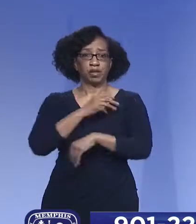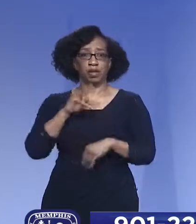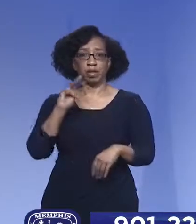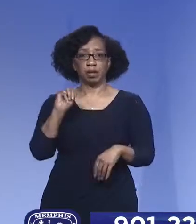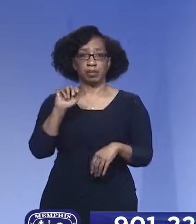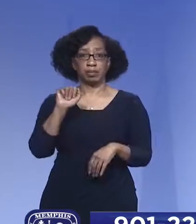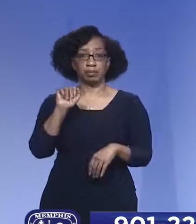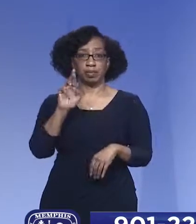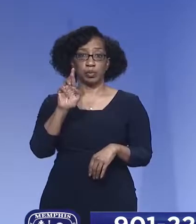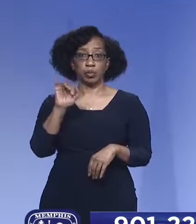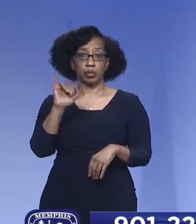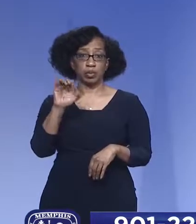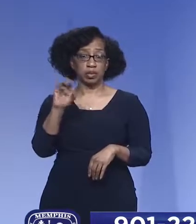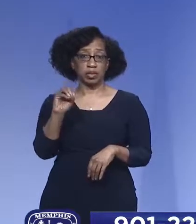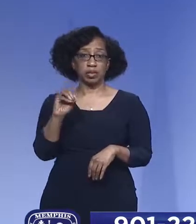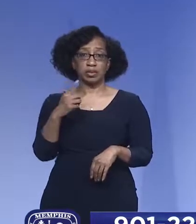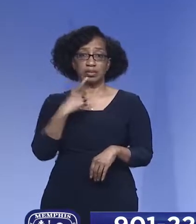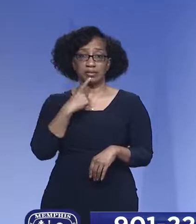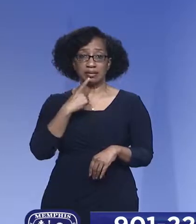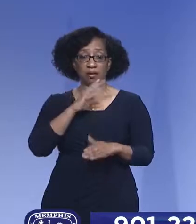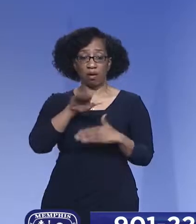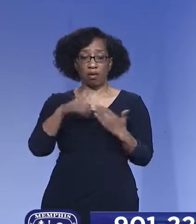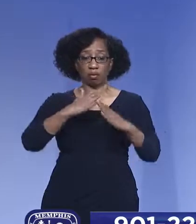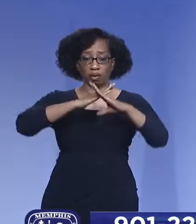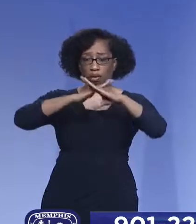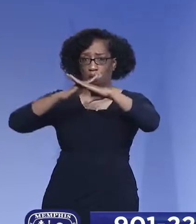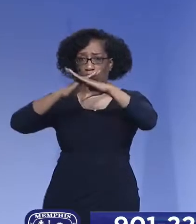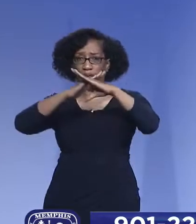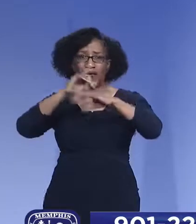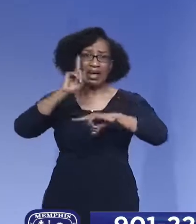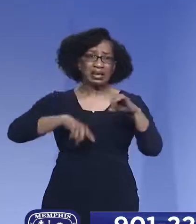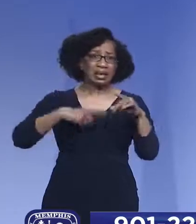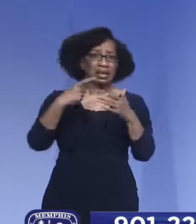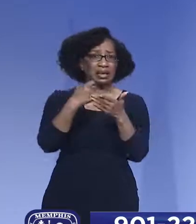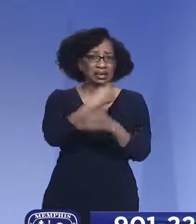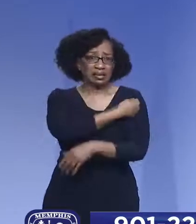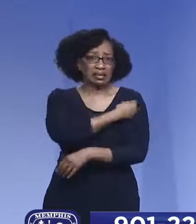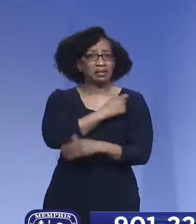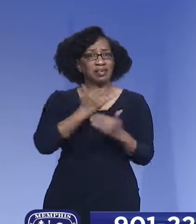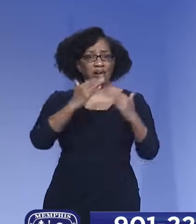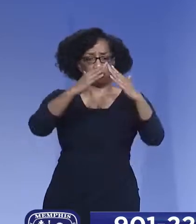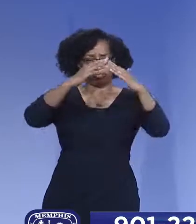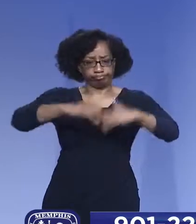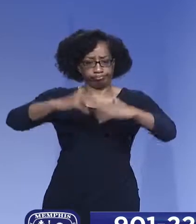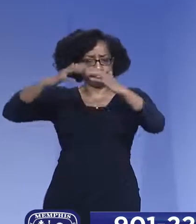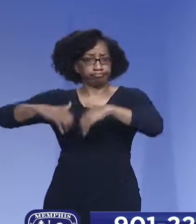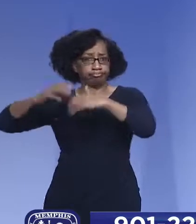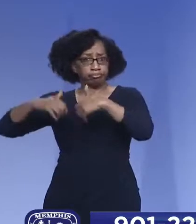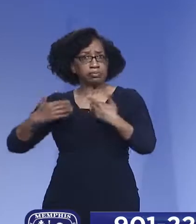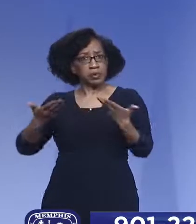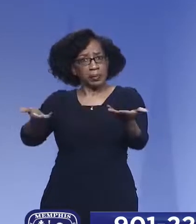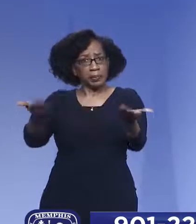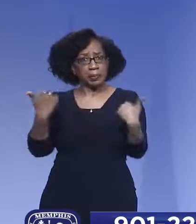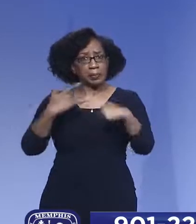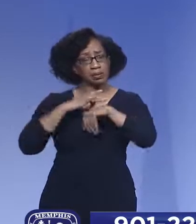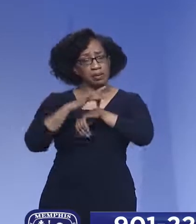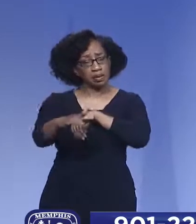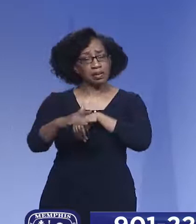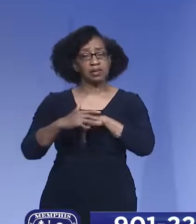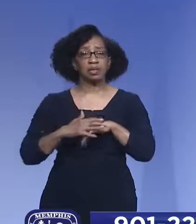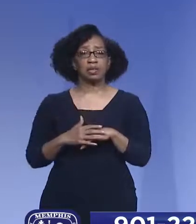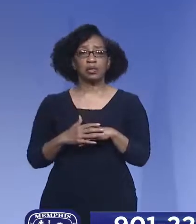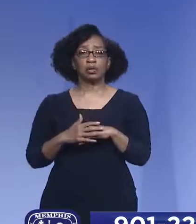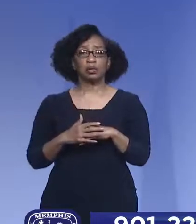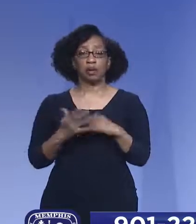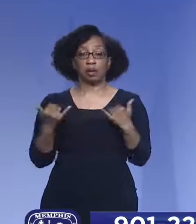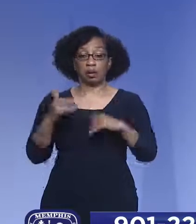really well, breaking down every barrier for folks coming to get the vaccine. So we're willing to try new things. We opened up the